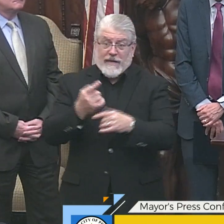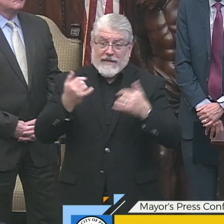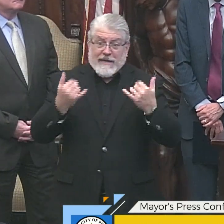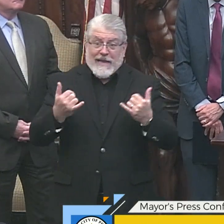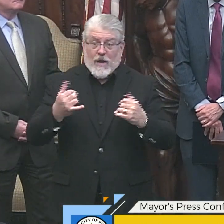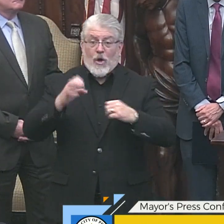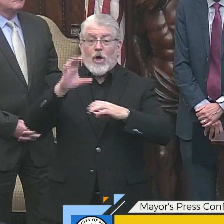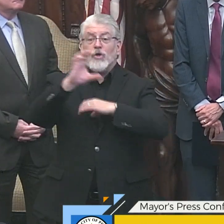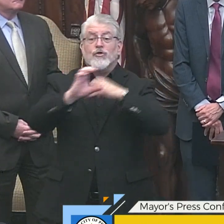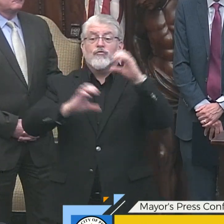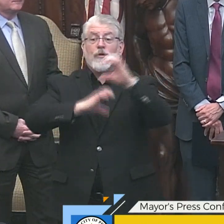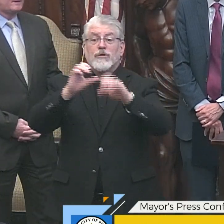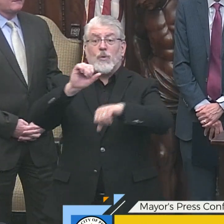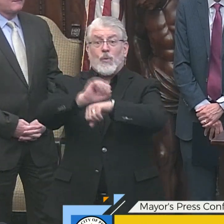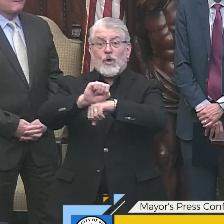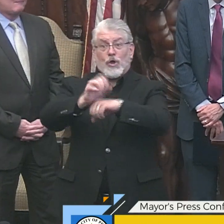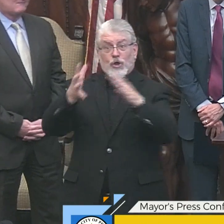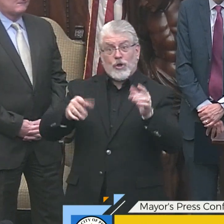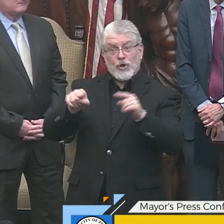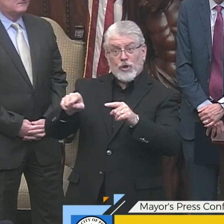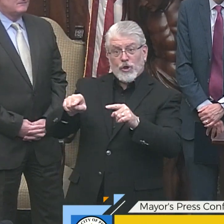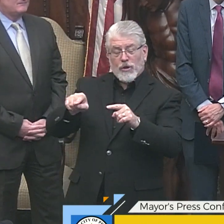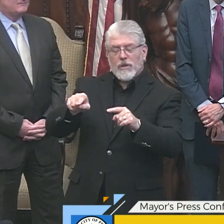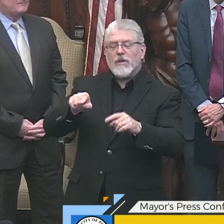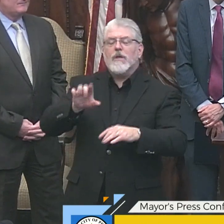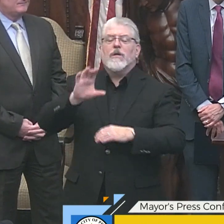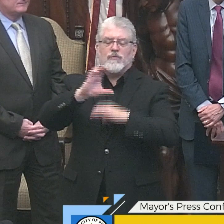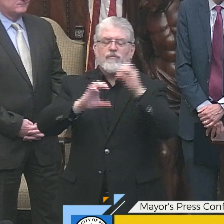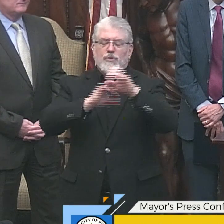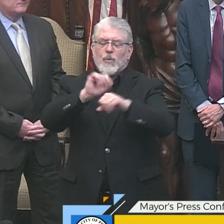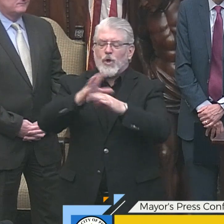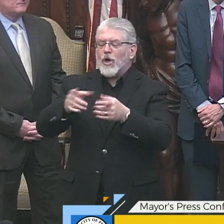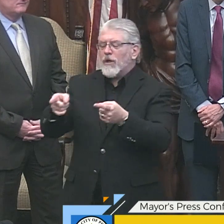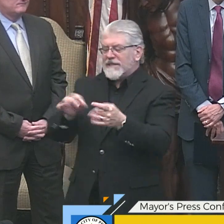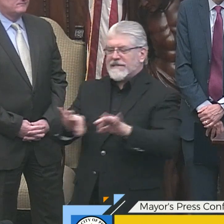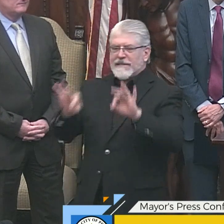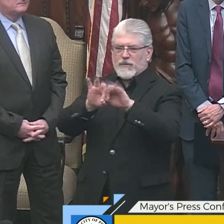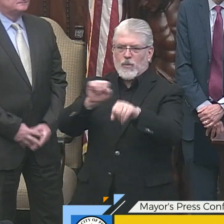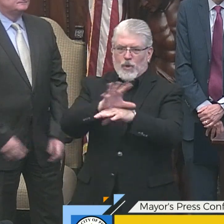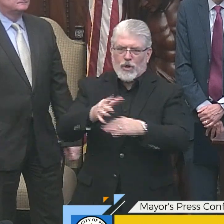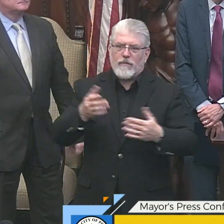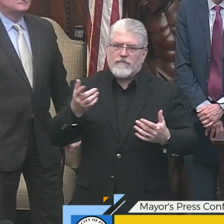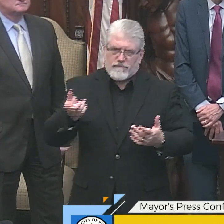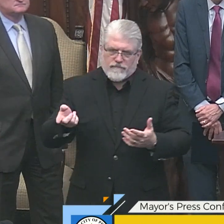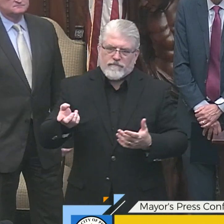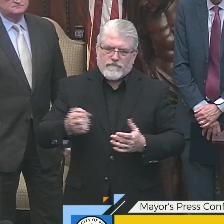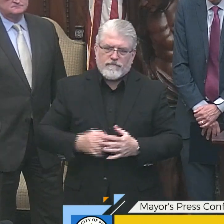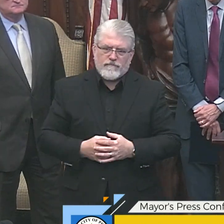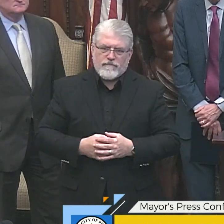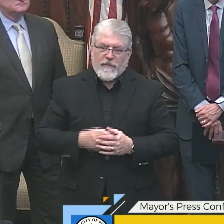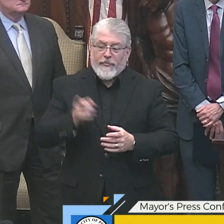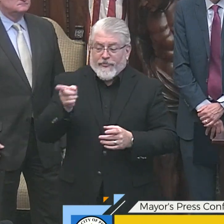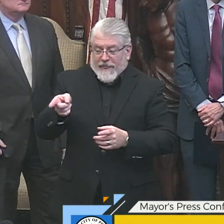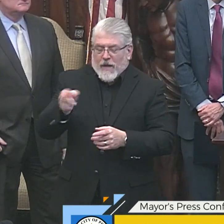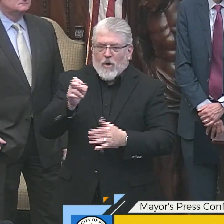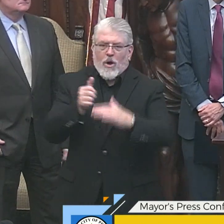essential, and the governor's order, governor also declared construction sites essential. Okay, thank you.